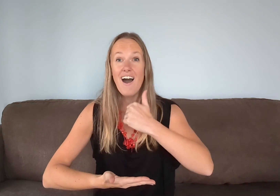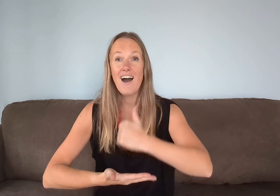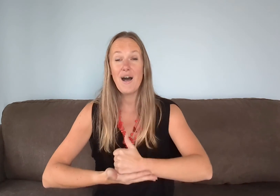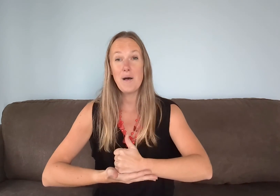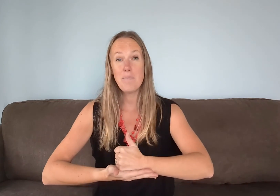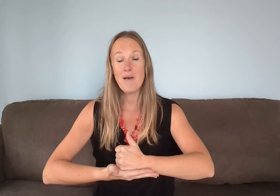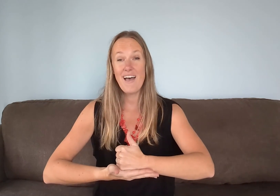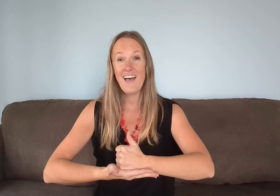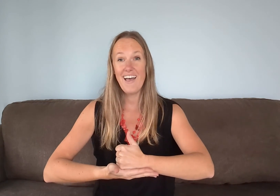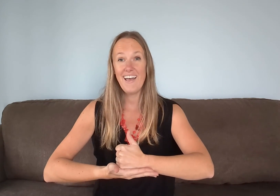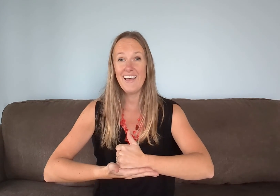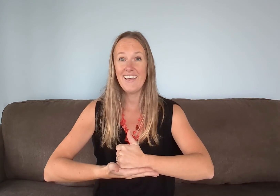Amen.